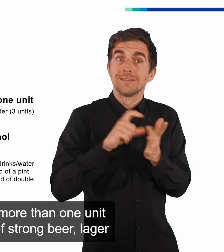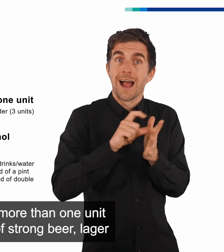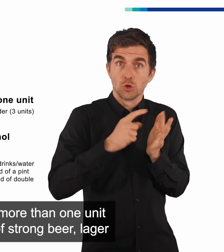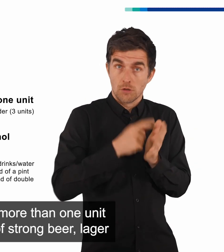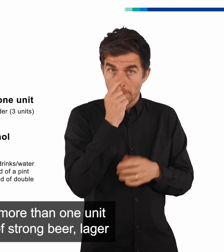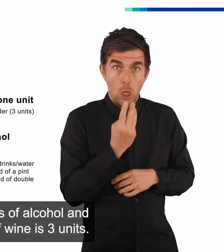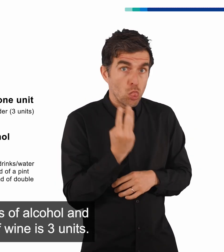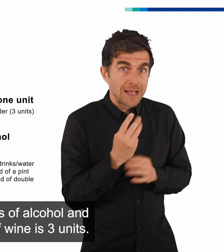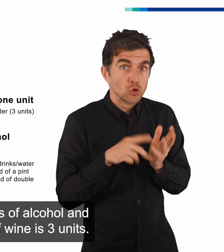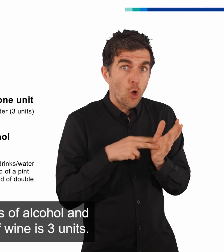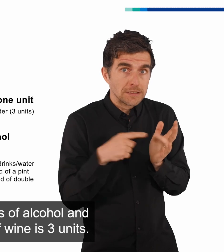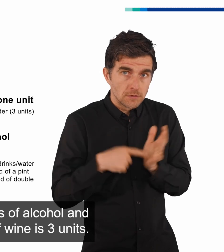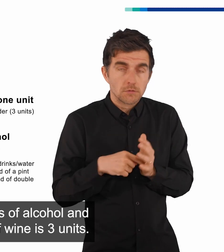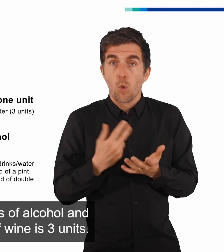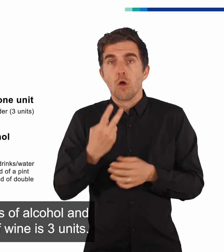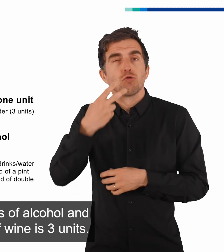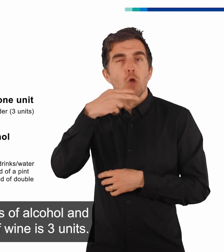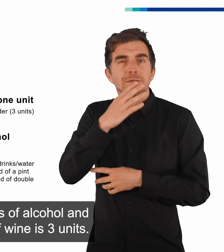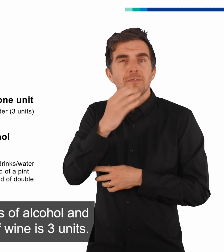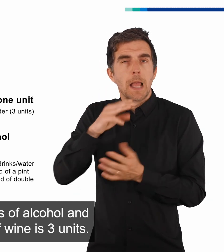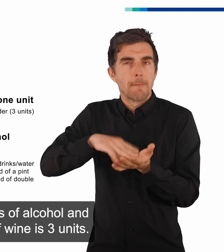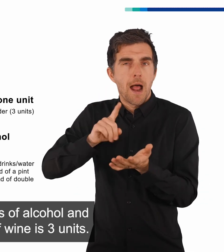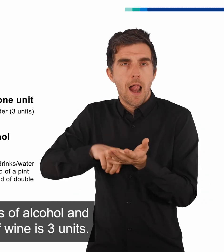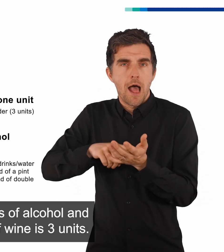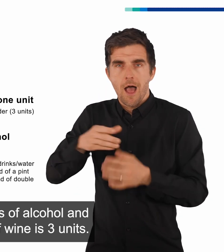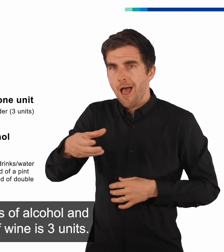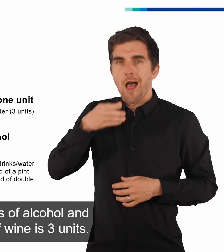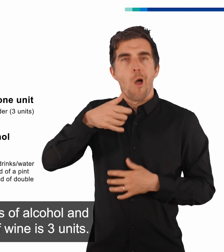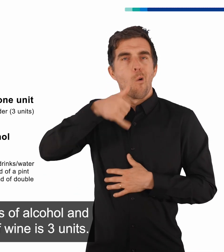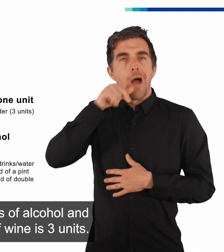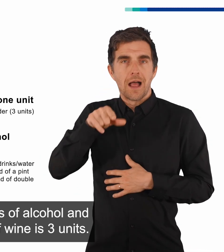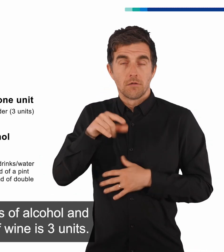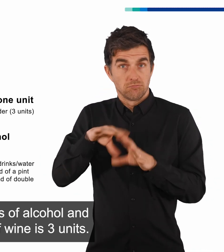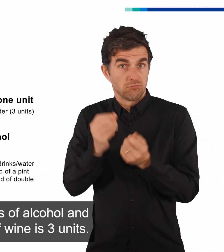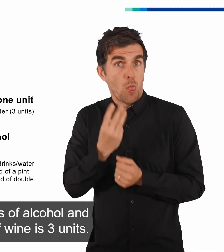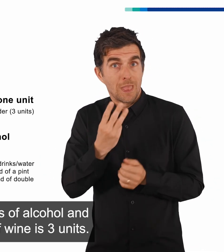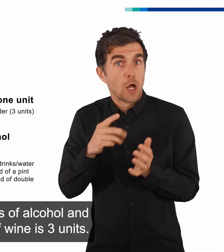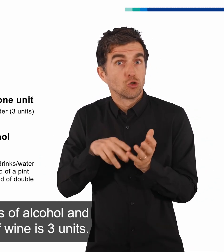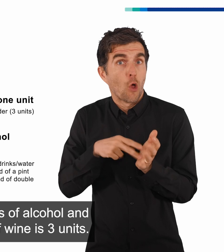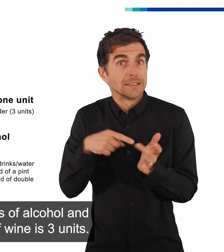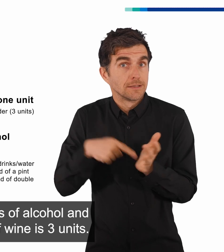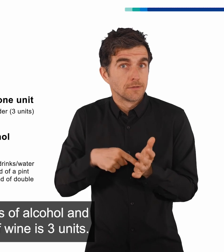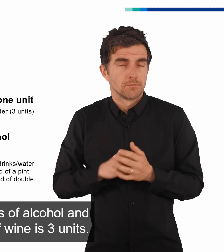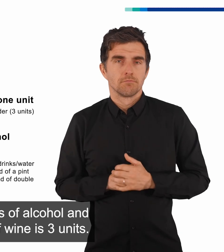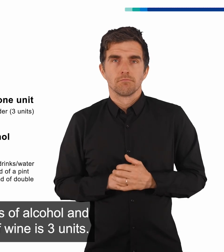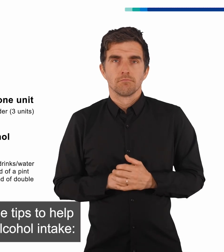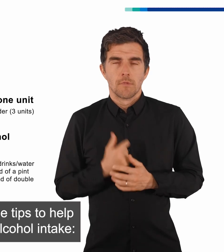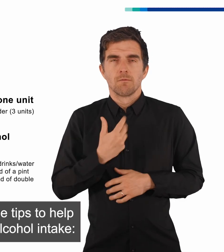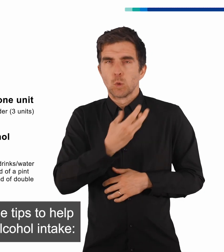intake. Choose alcohol light or free beer or wine. Have at least 2 to 3 alcohol-free days per week, and swap